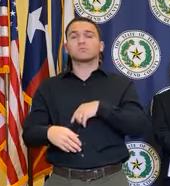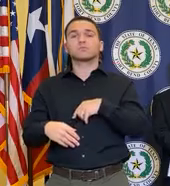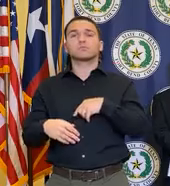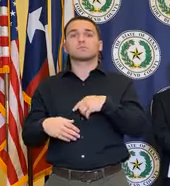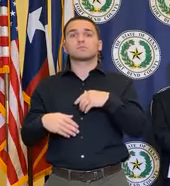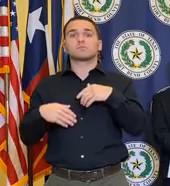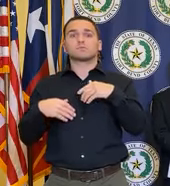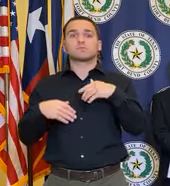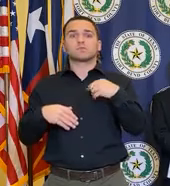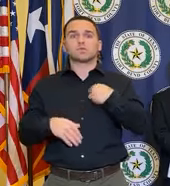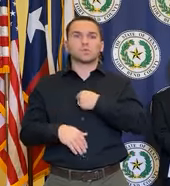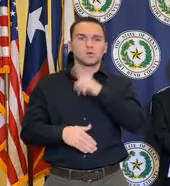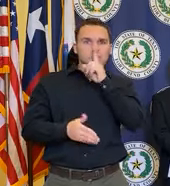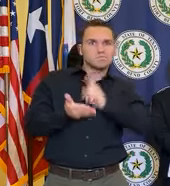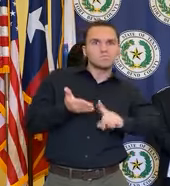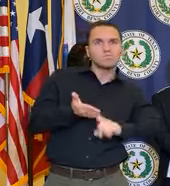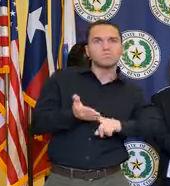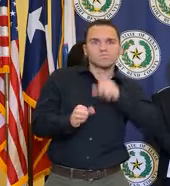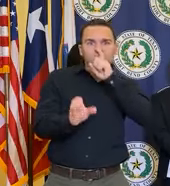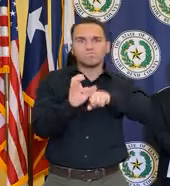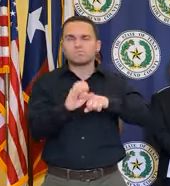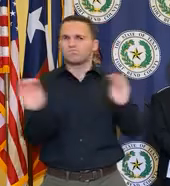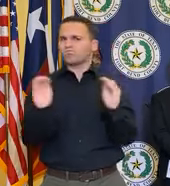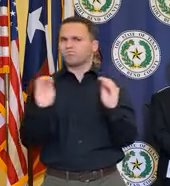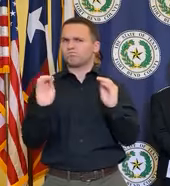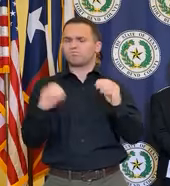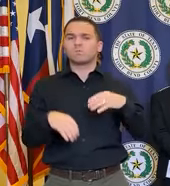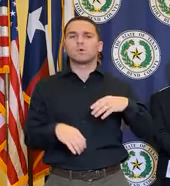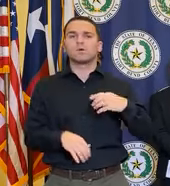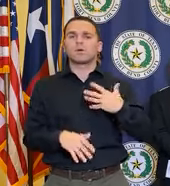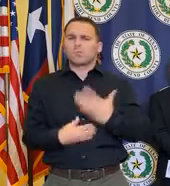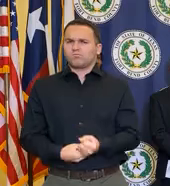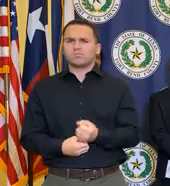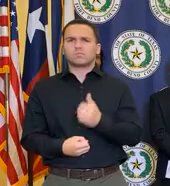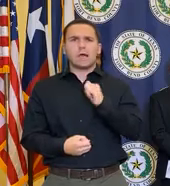public information accessed. So I feel confident that the app is secure.